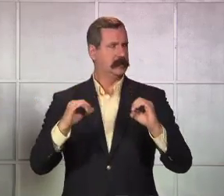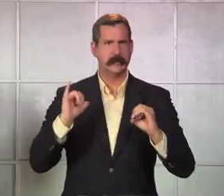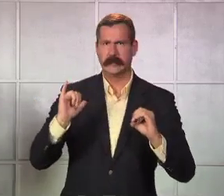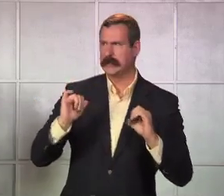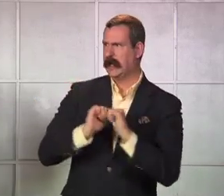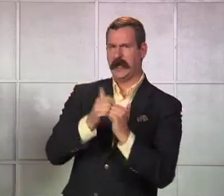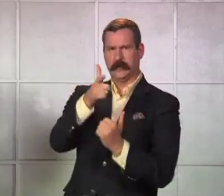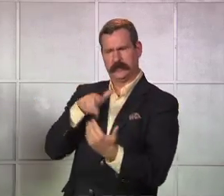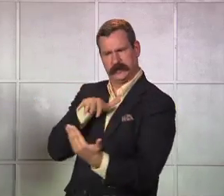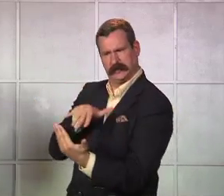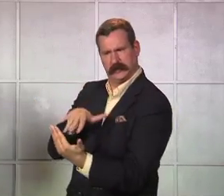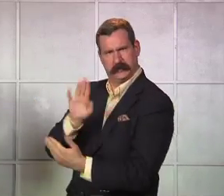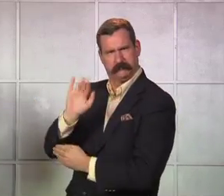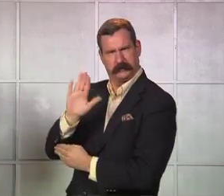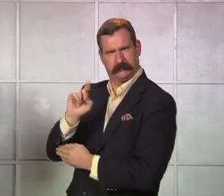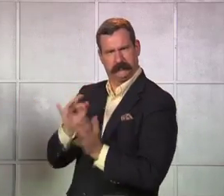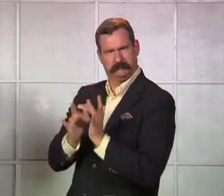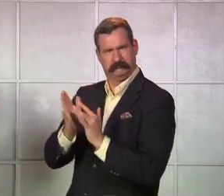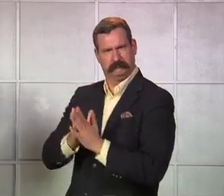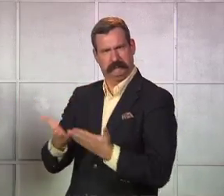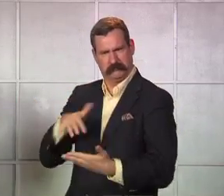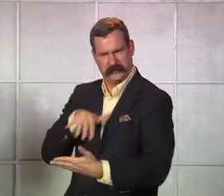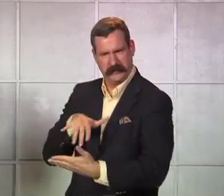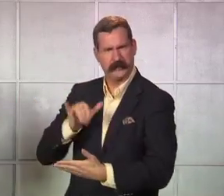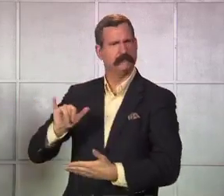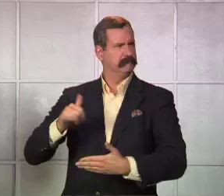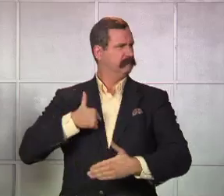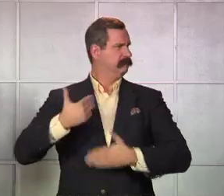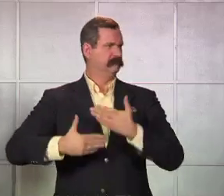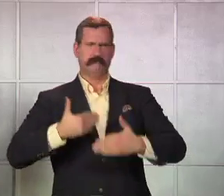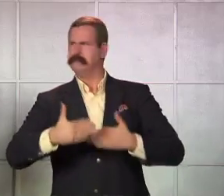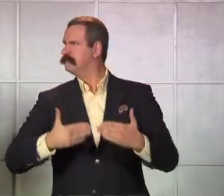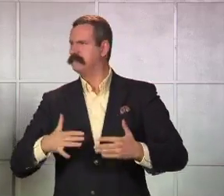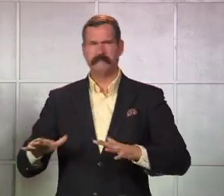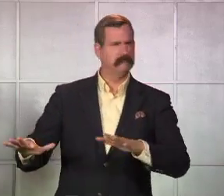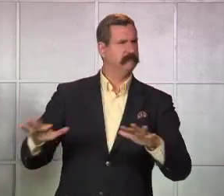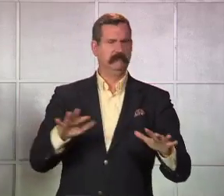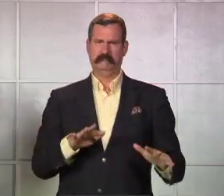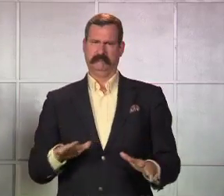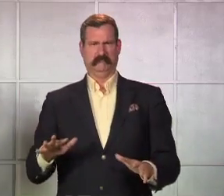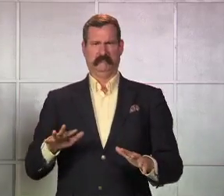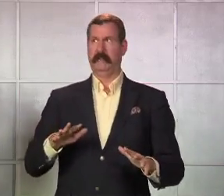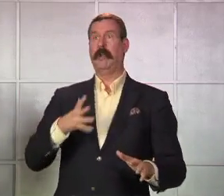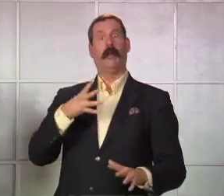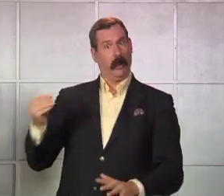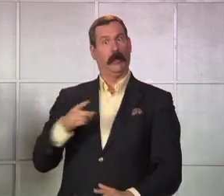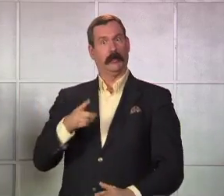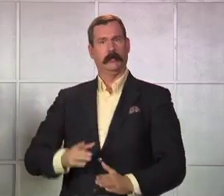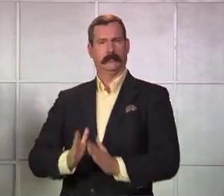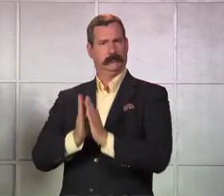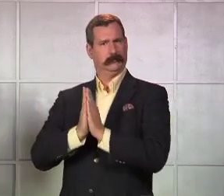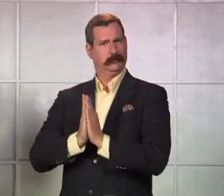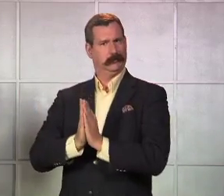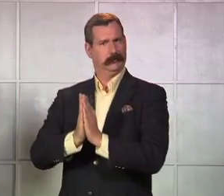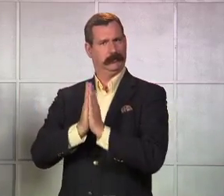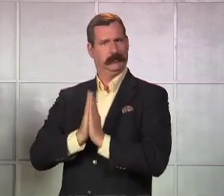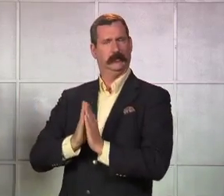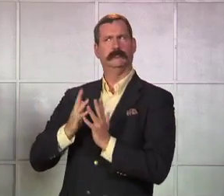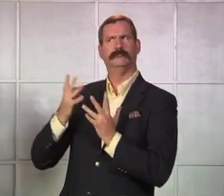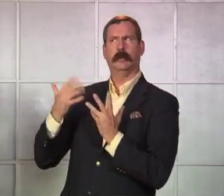lead. Seize the opportunity and contemplate how to teach other people. Study the Bible to learn how to move forward. Pray, asking God to guide